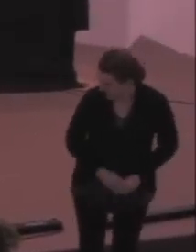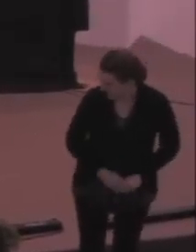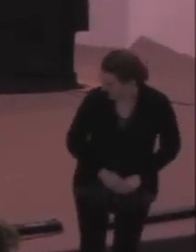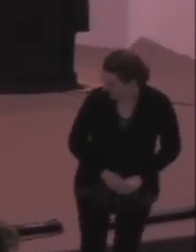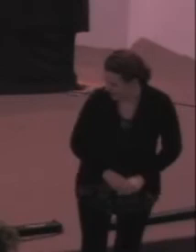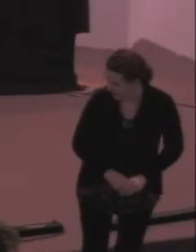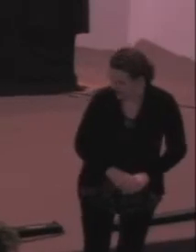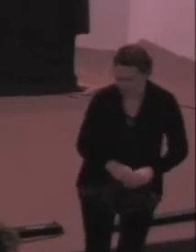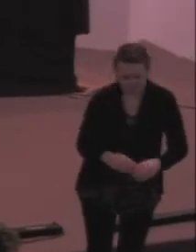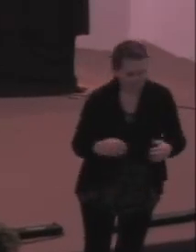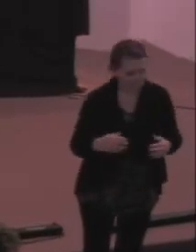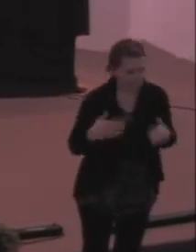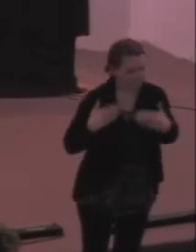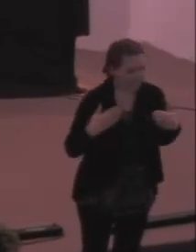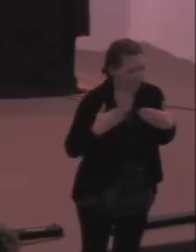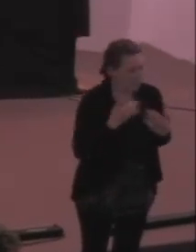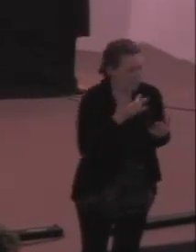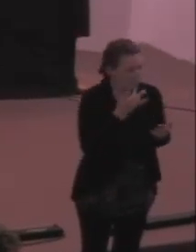birthday,